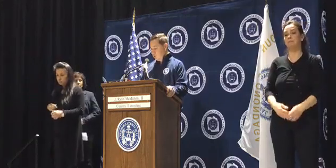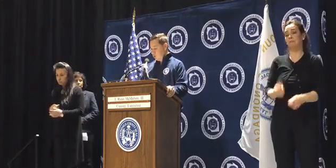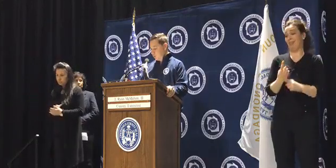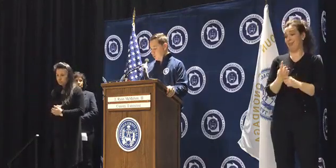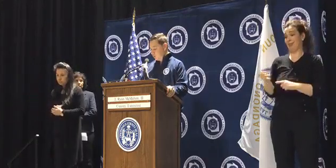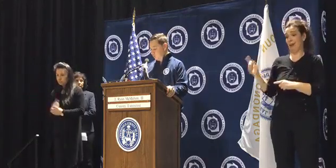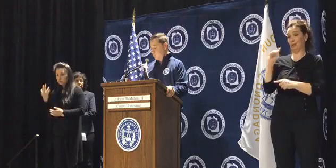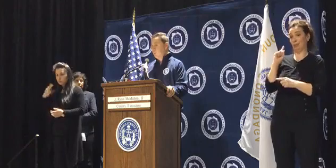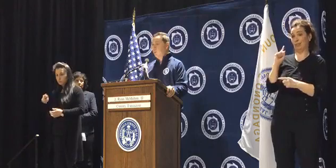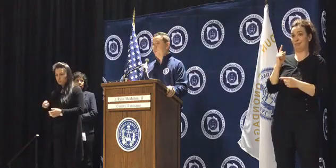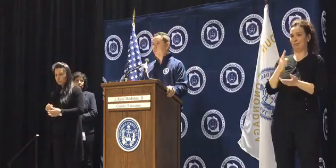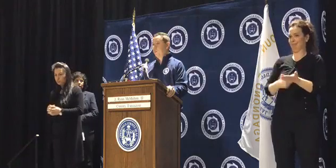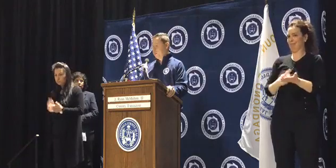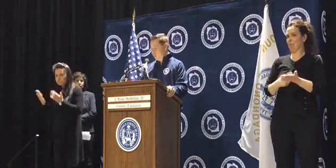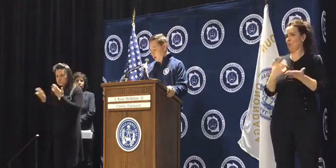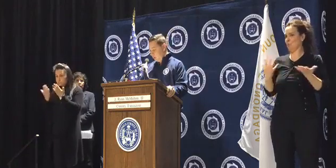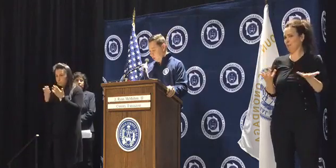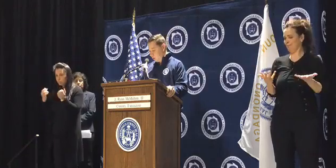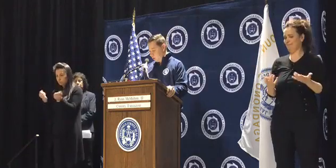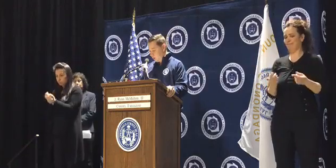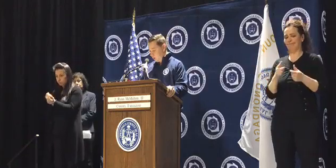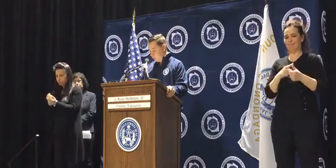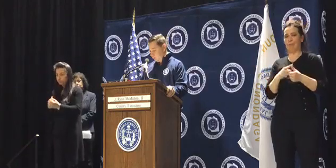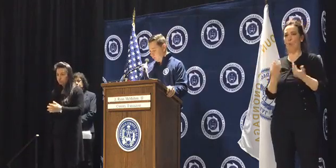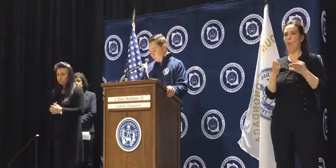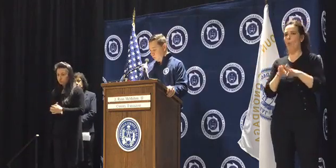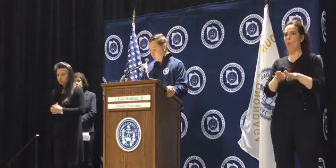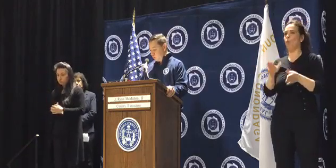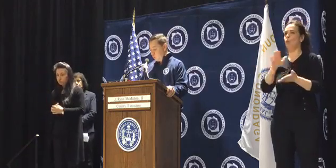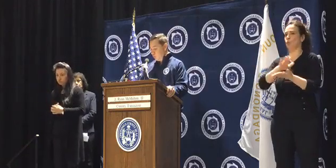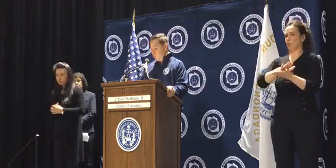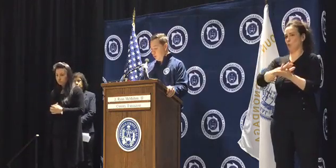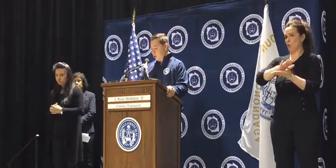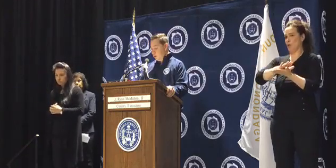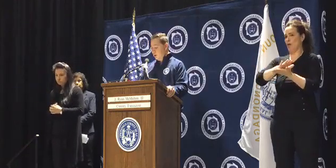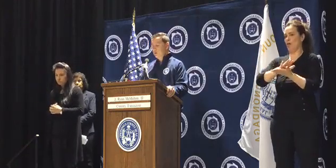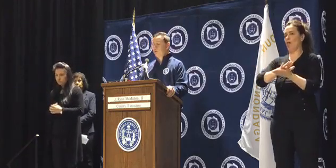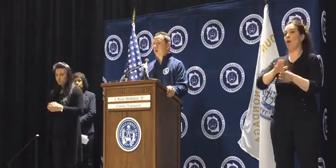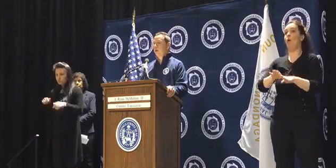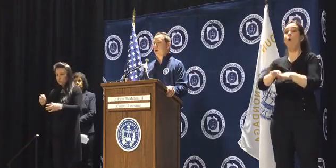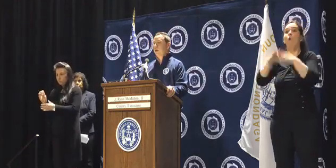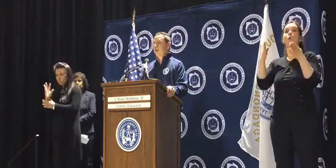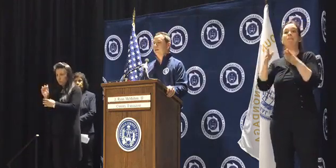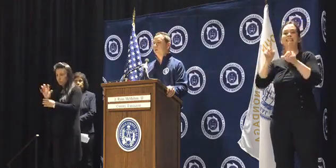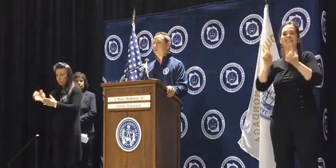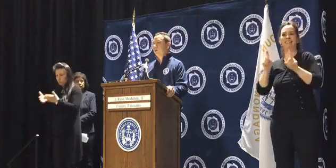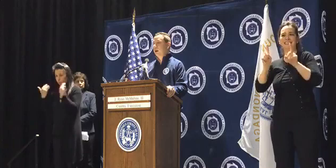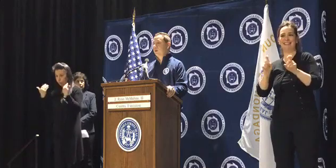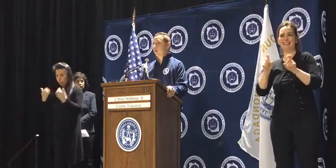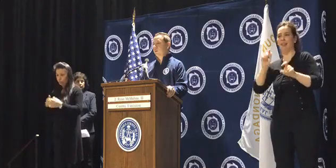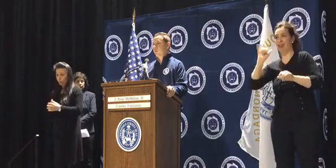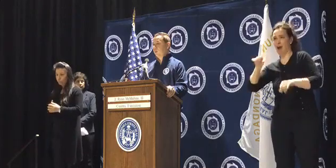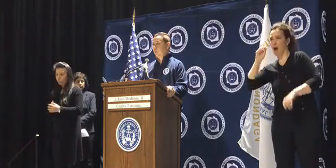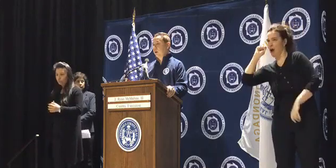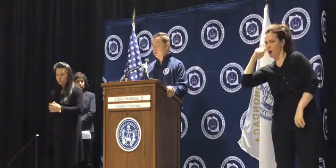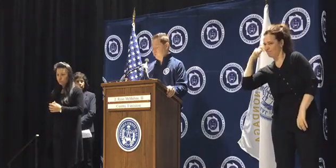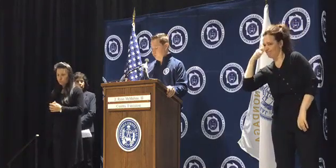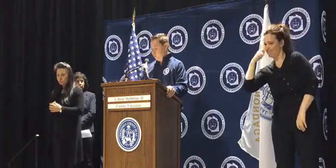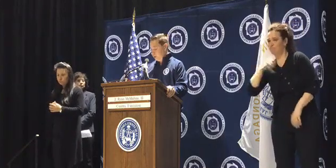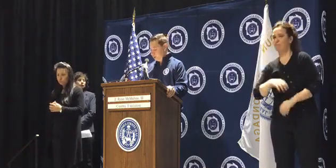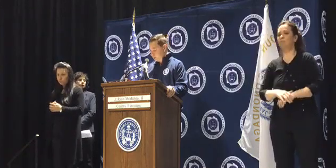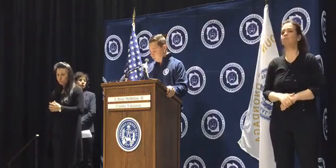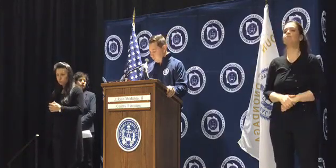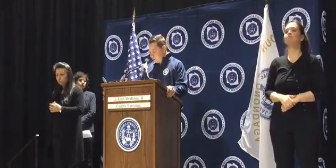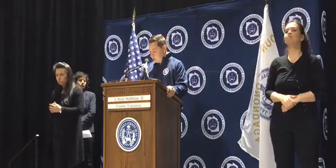down schools. We opened the Emergency Operations Center. We started a testing triage site before we had a